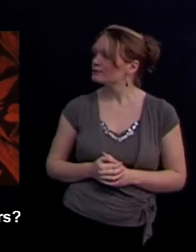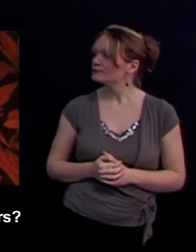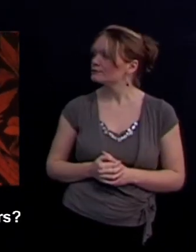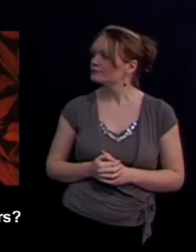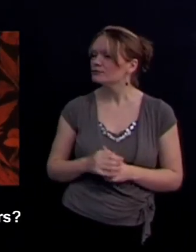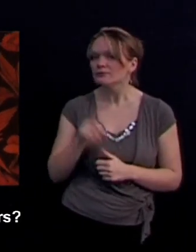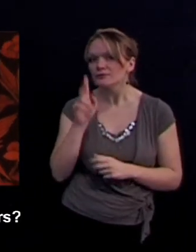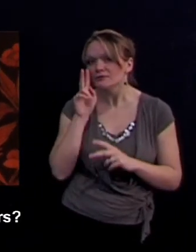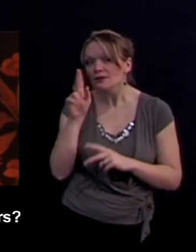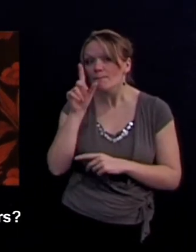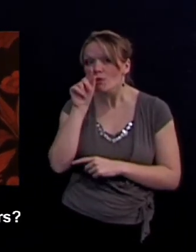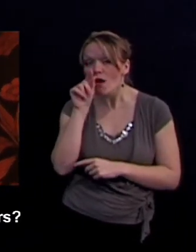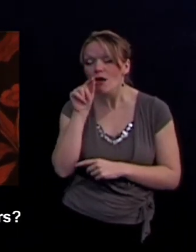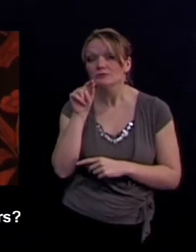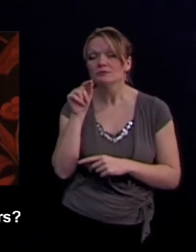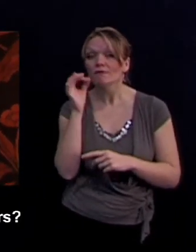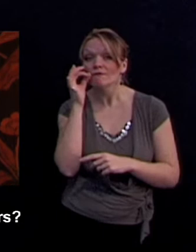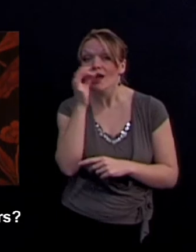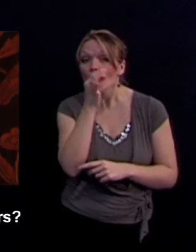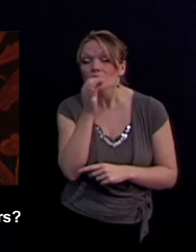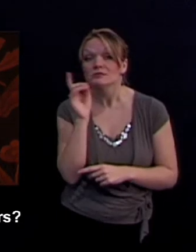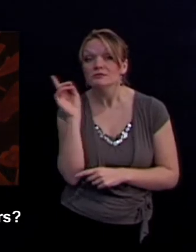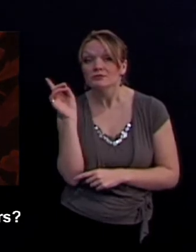Can you see the birds and the flowers?